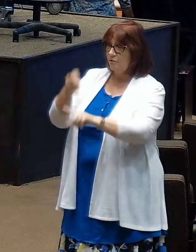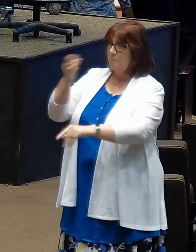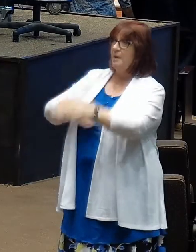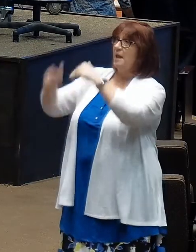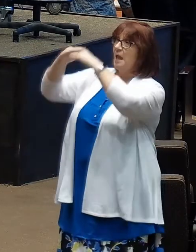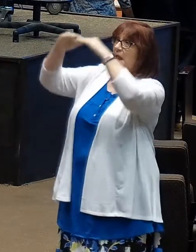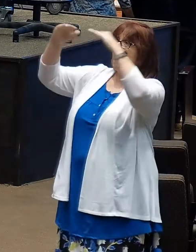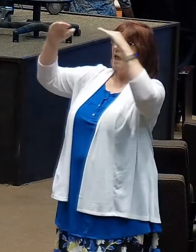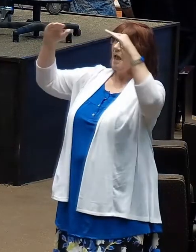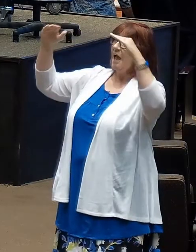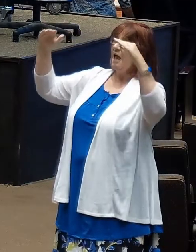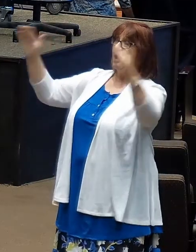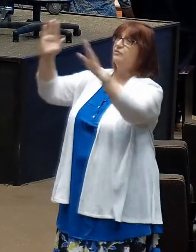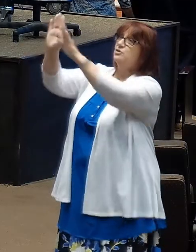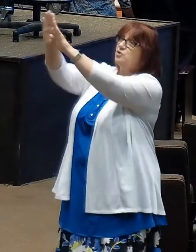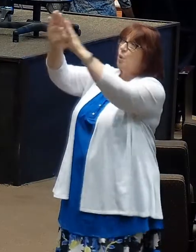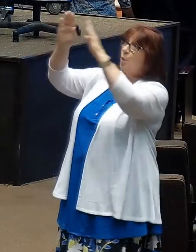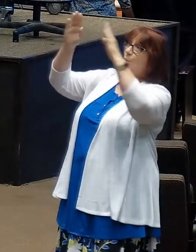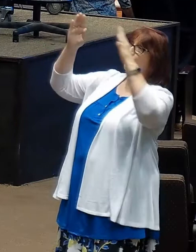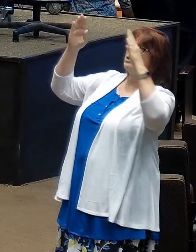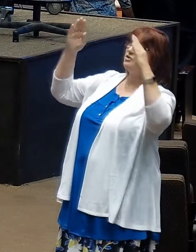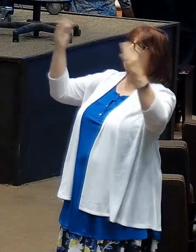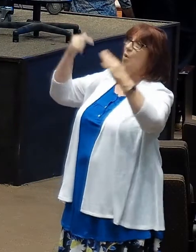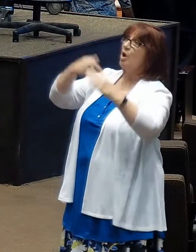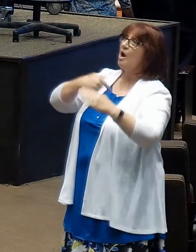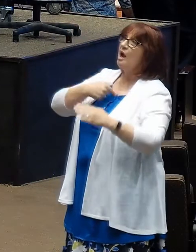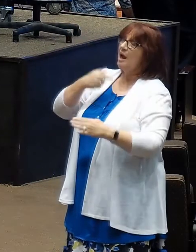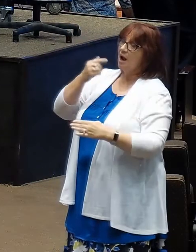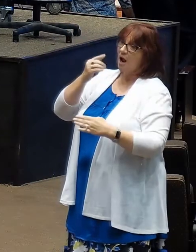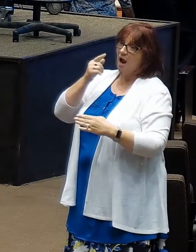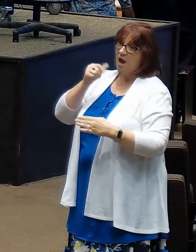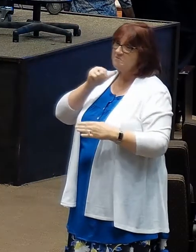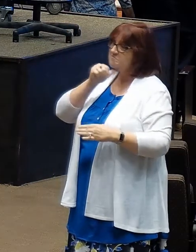I can't feel at home in this world